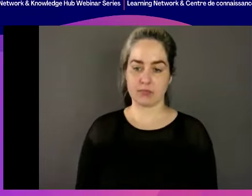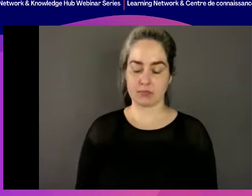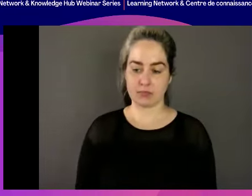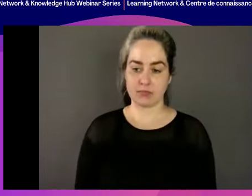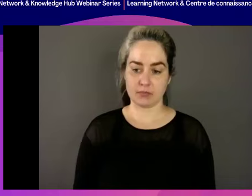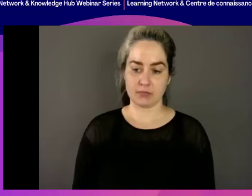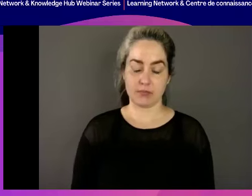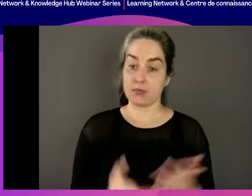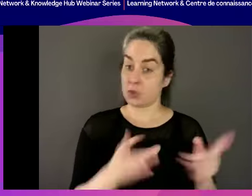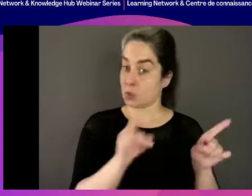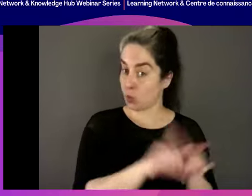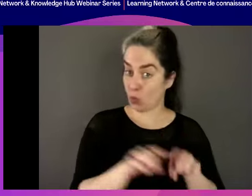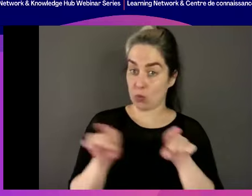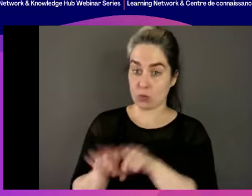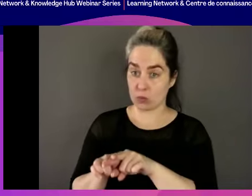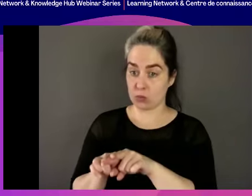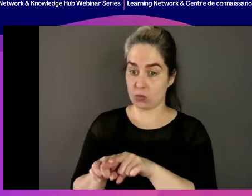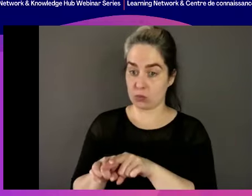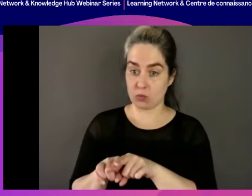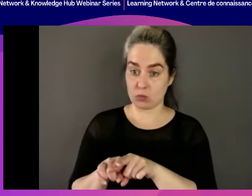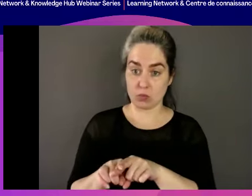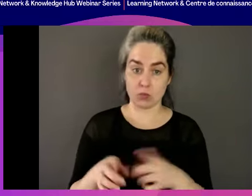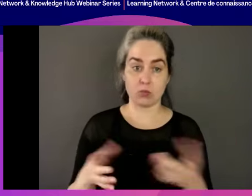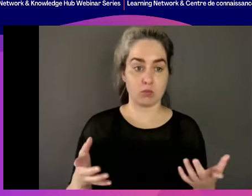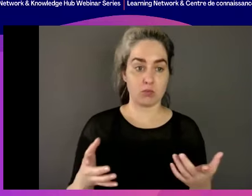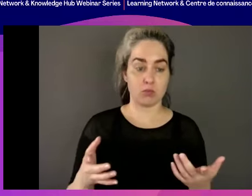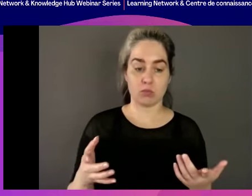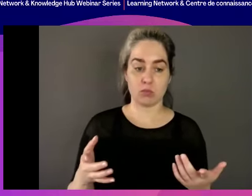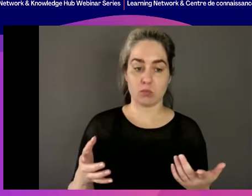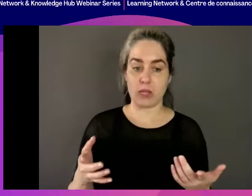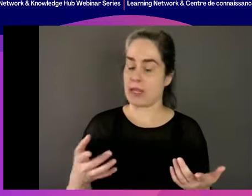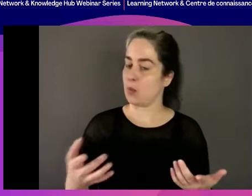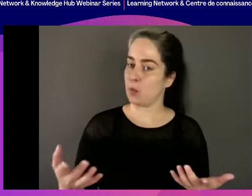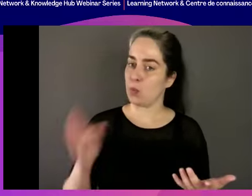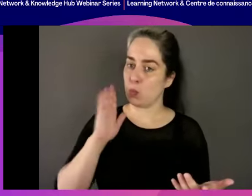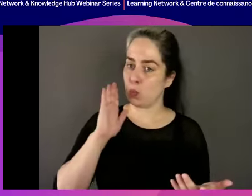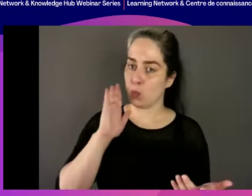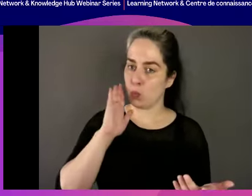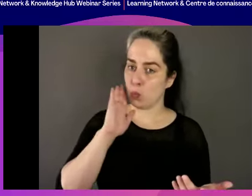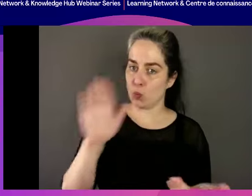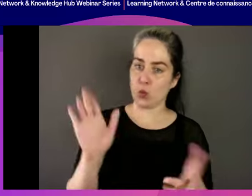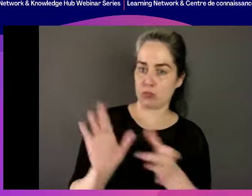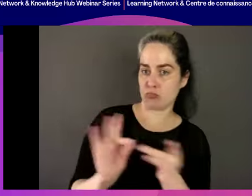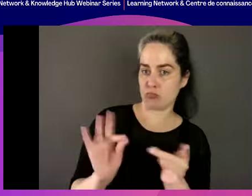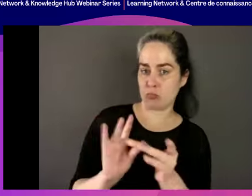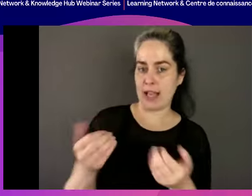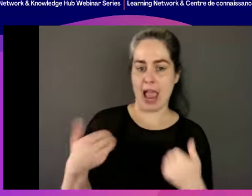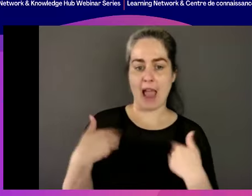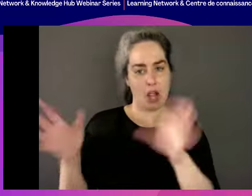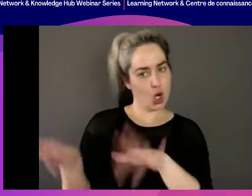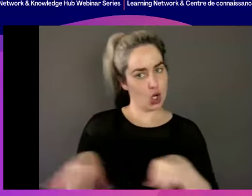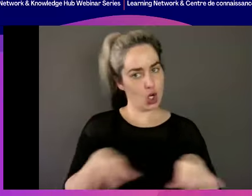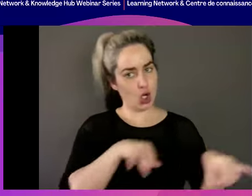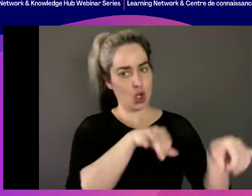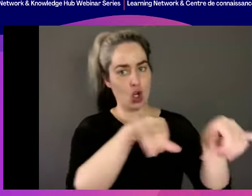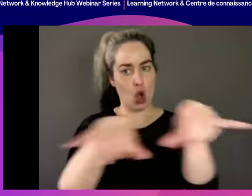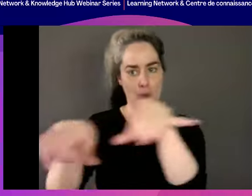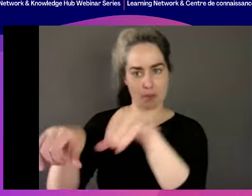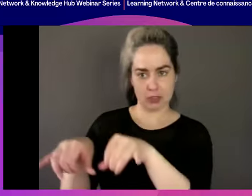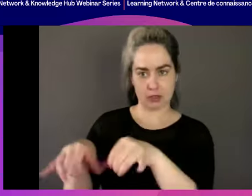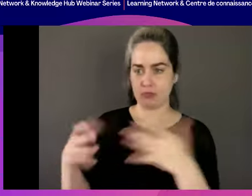And it was also described that there was a common division between perpetrators and victims, where a lot of